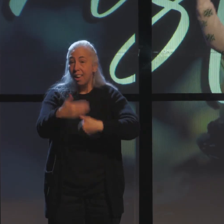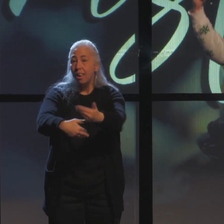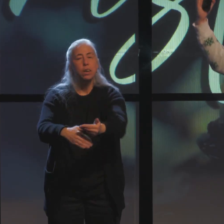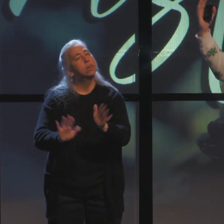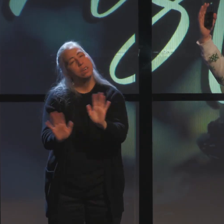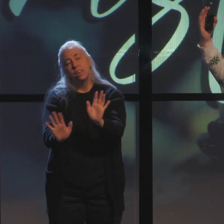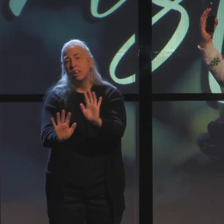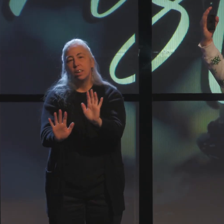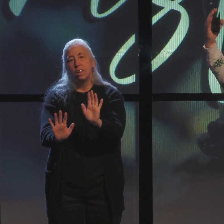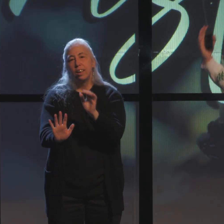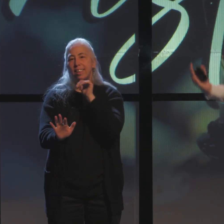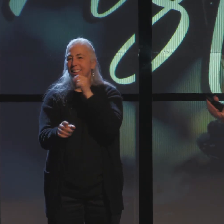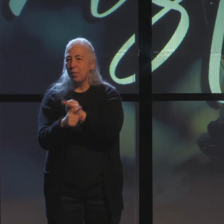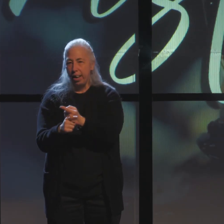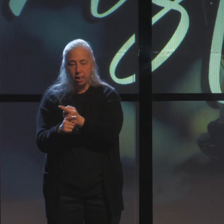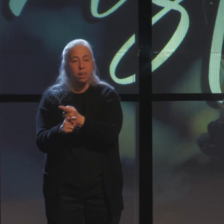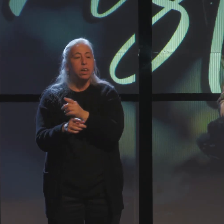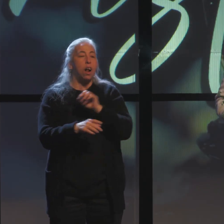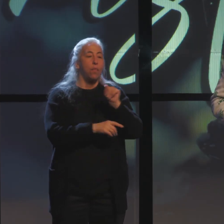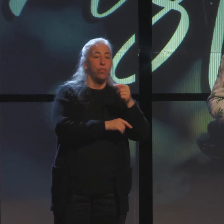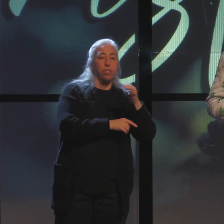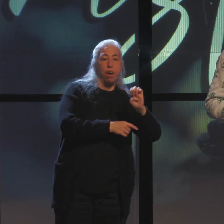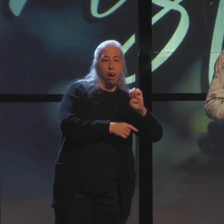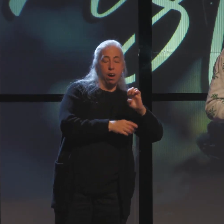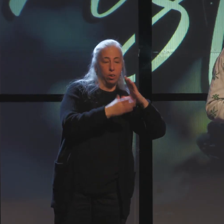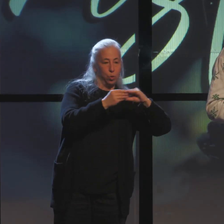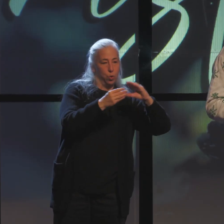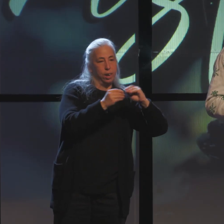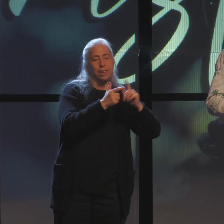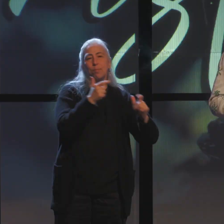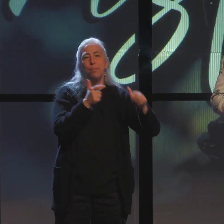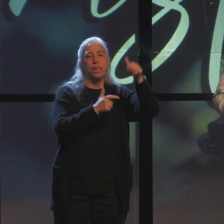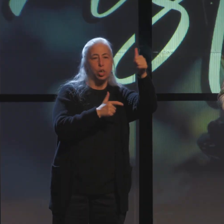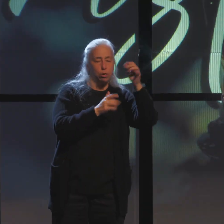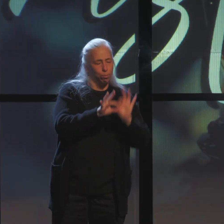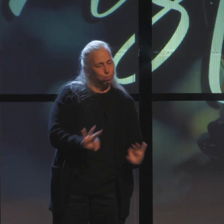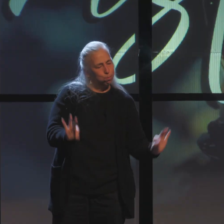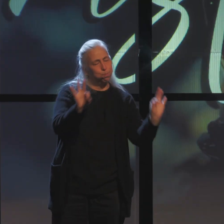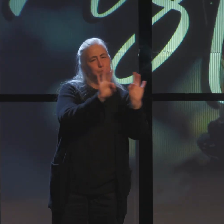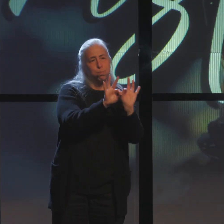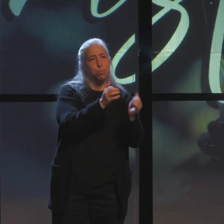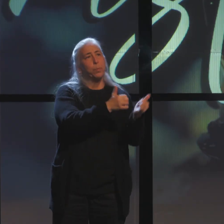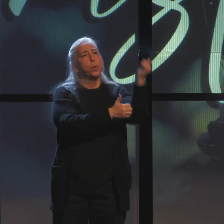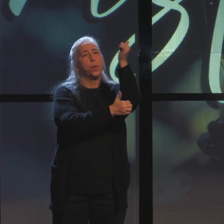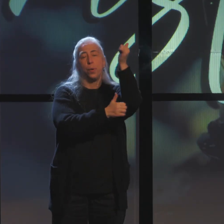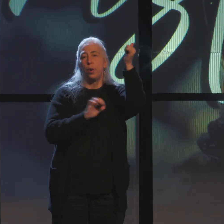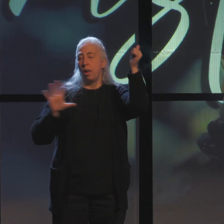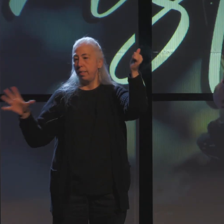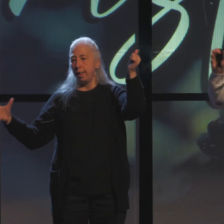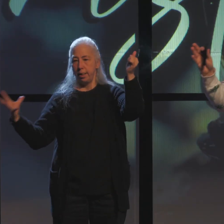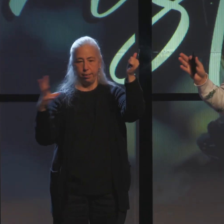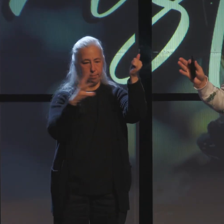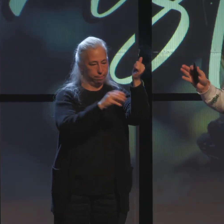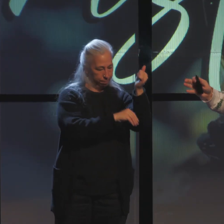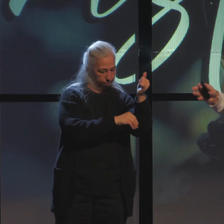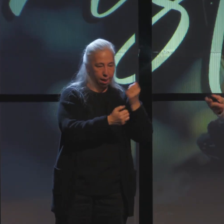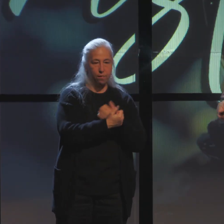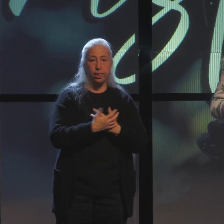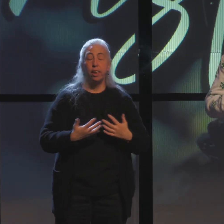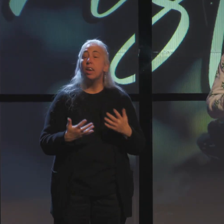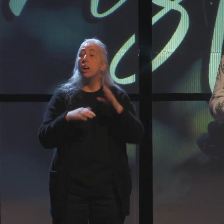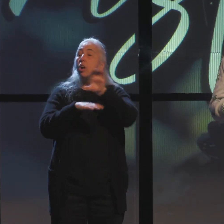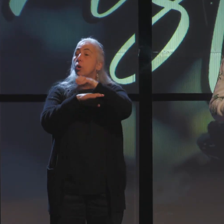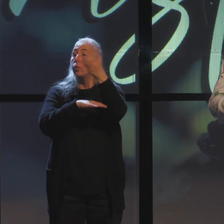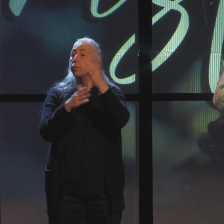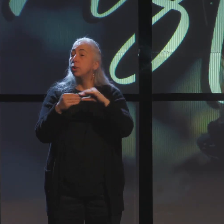is bigger, and it encompasses all of those things. And here's the thing. The Christmas story, the one that we celebrate this time